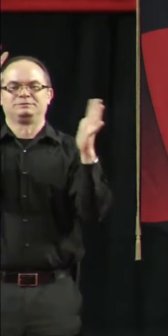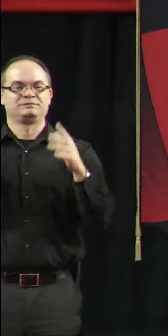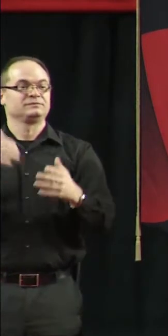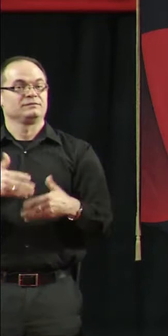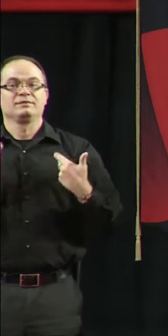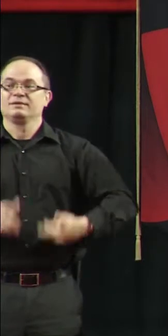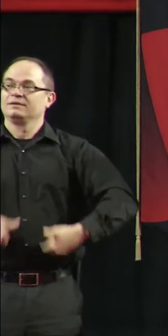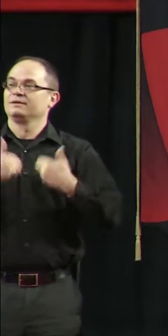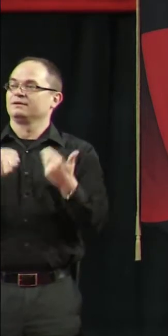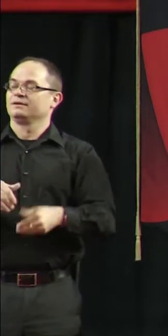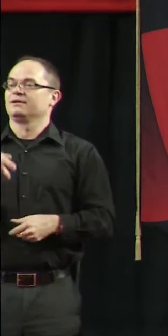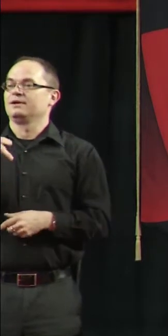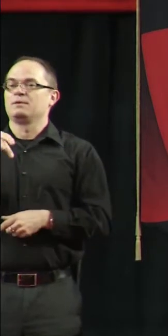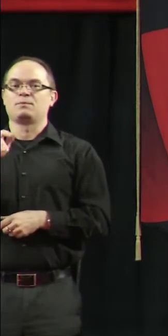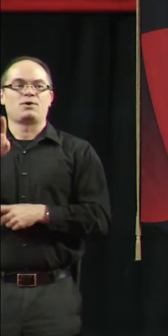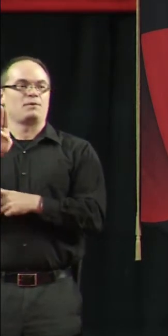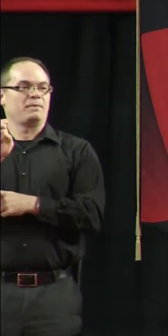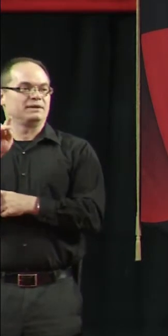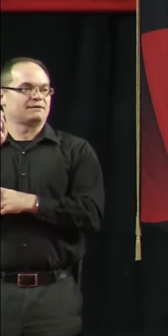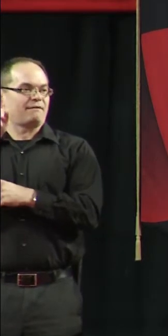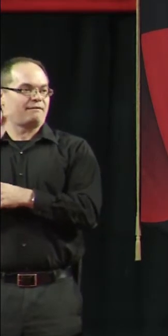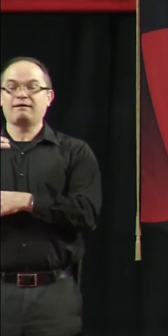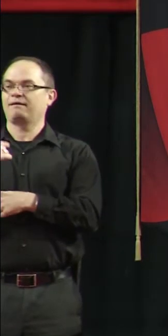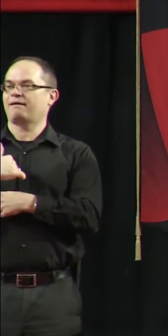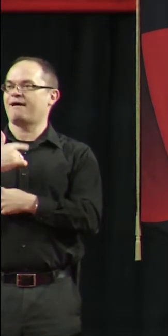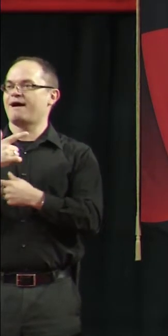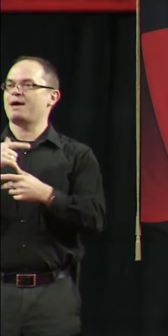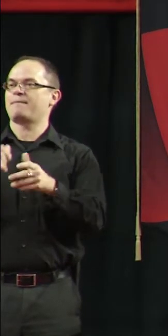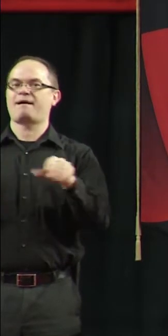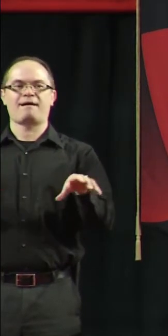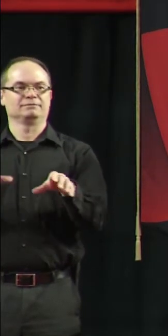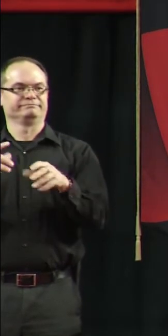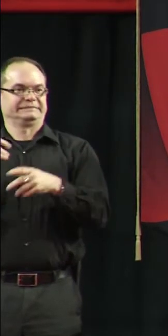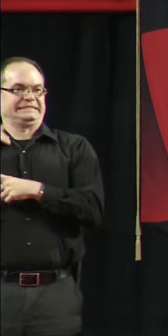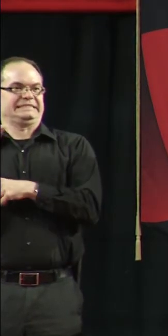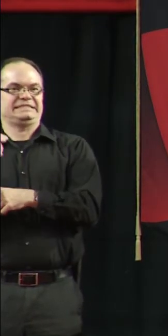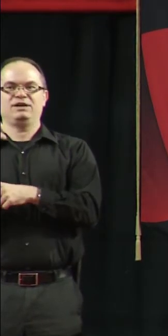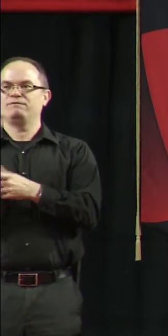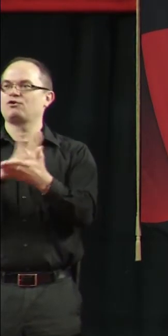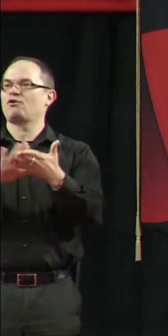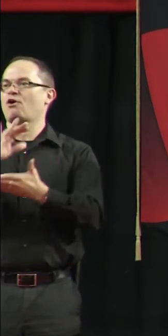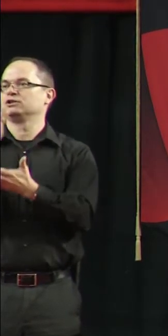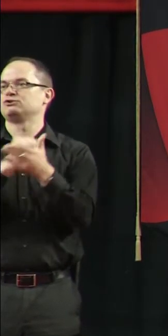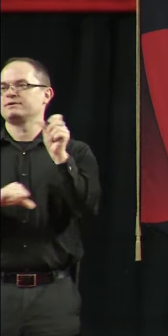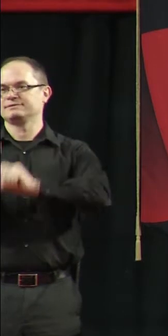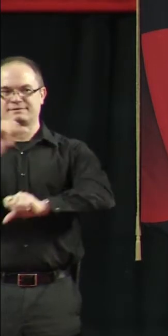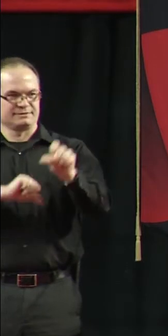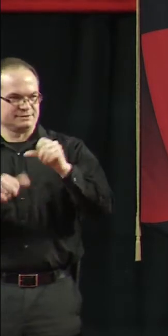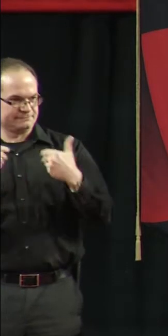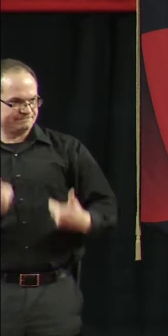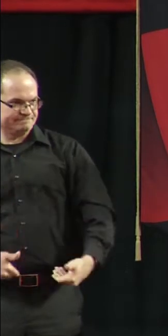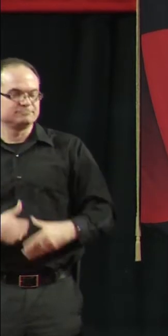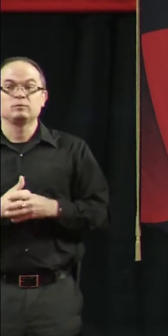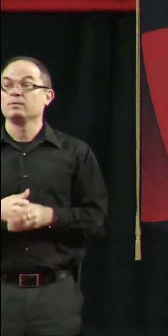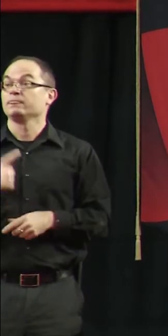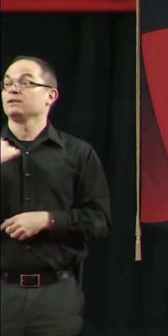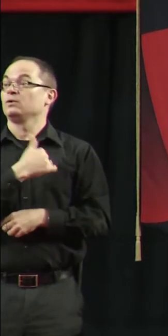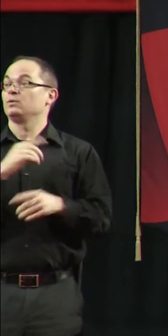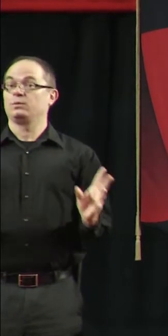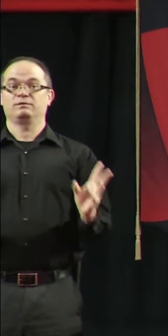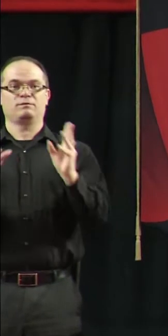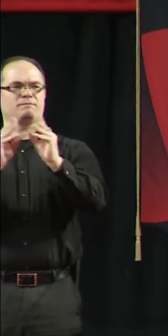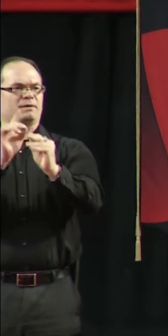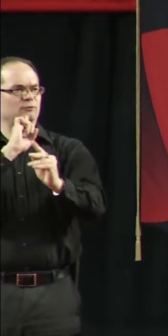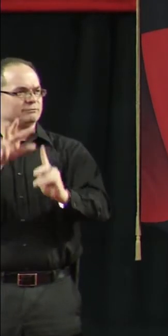My name is Paul Benazzani, and I serve as the Acting Dean of the College of Arts and Sciences. We have gathered on